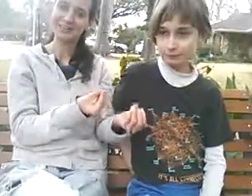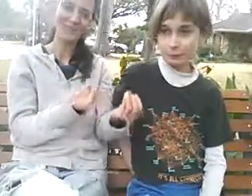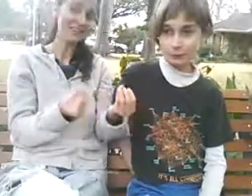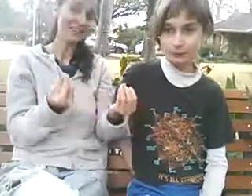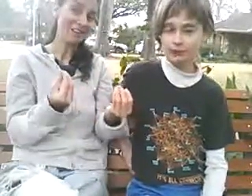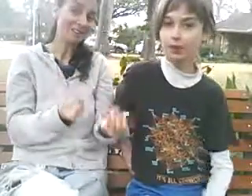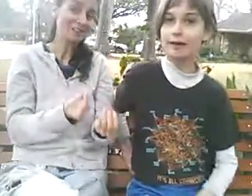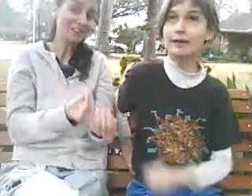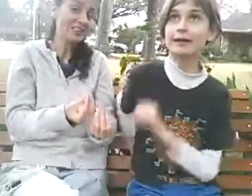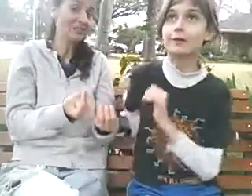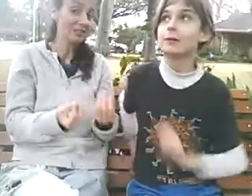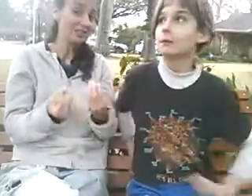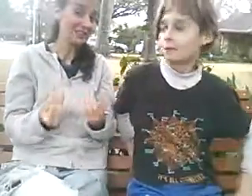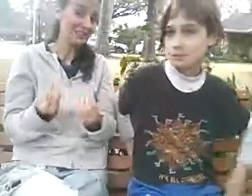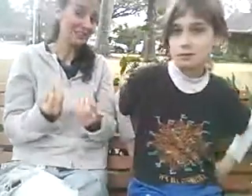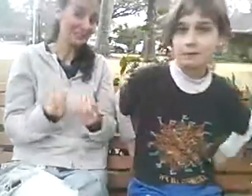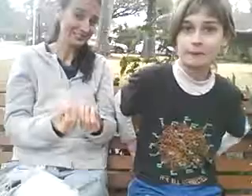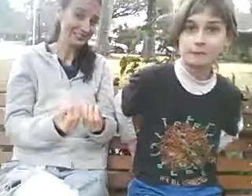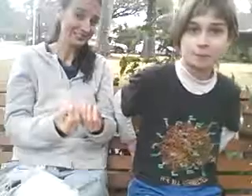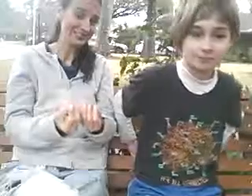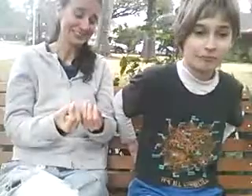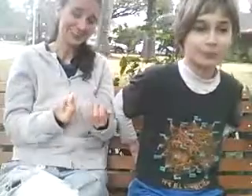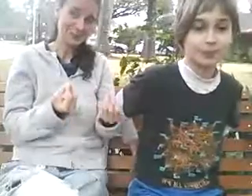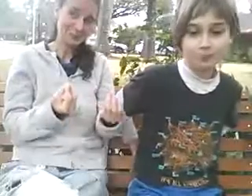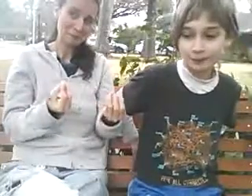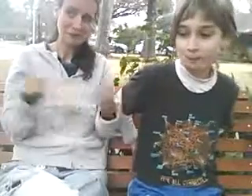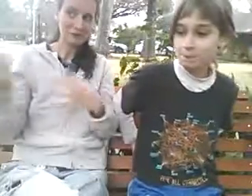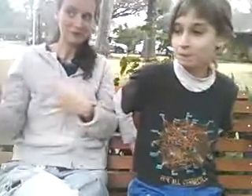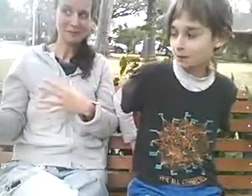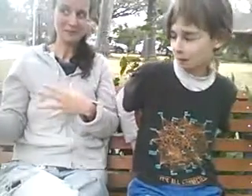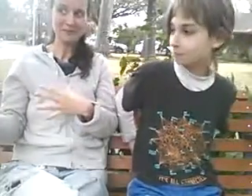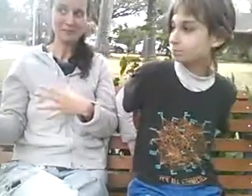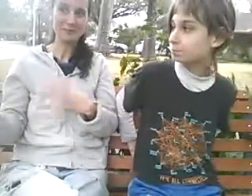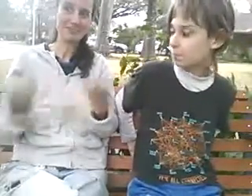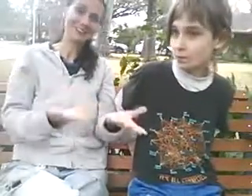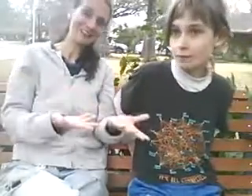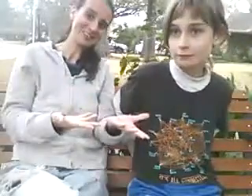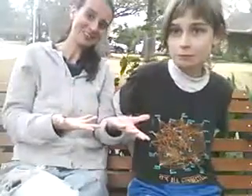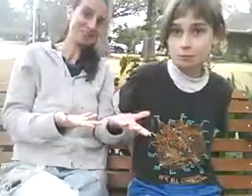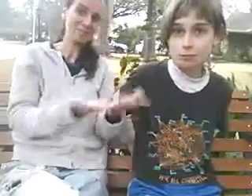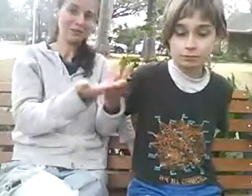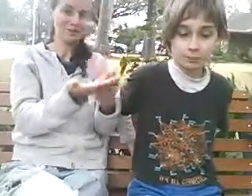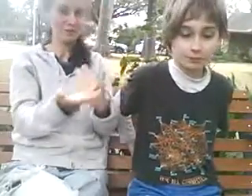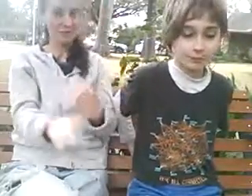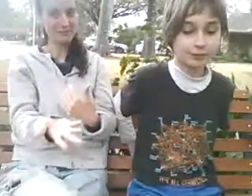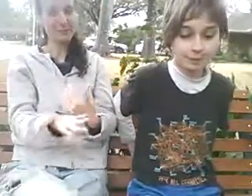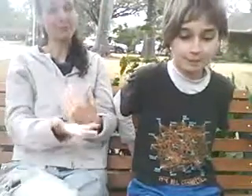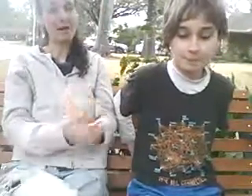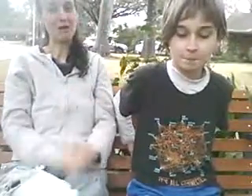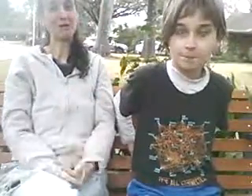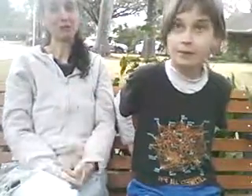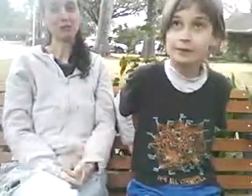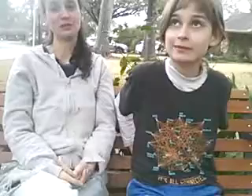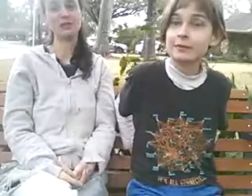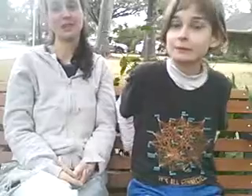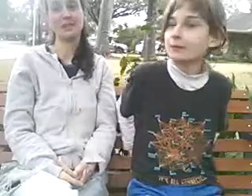they understand really complex things, but you don't even aware of it because they're not talking. But if you give them the power and tool of sign